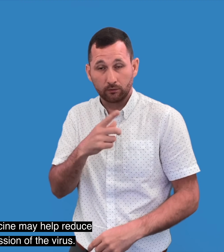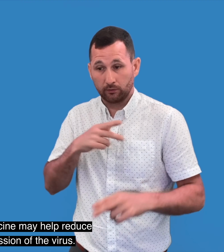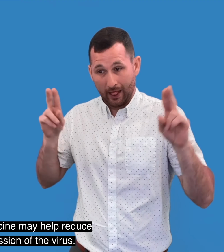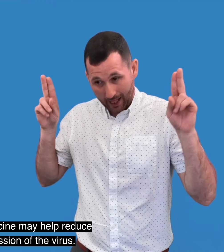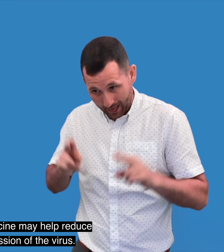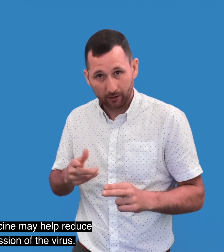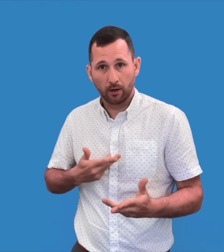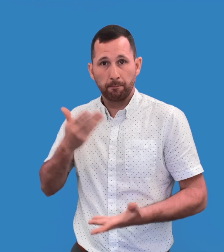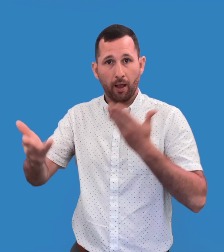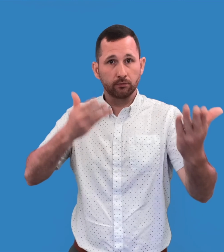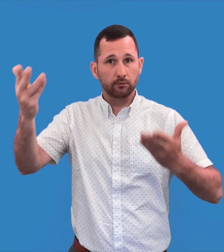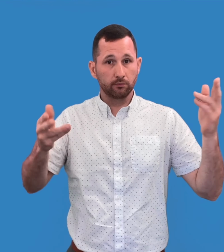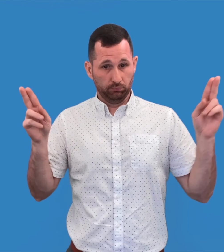the virus.